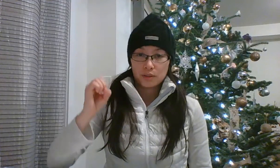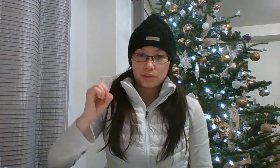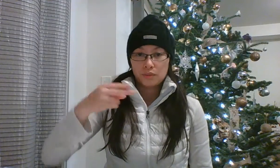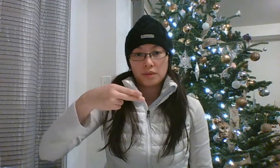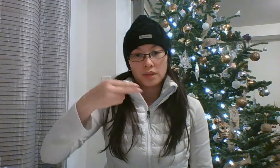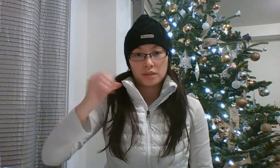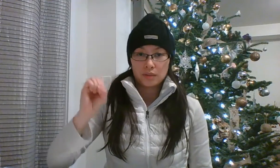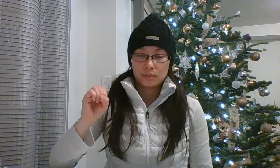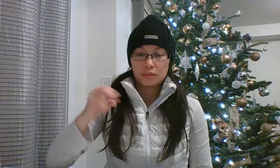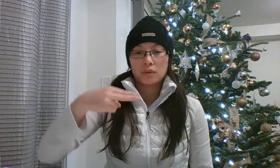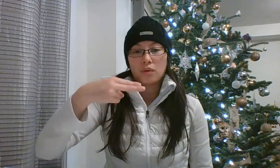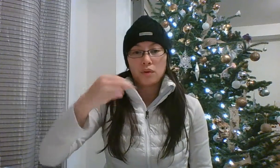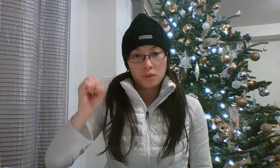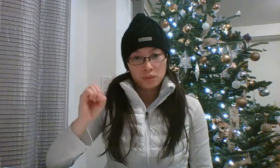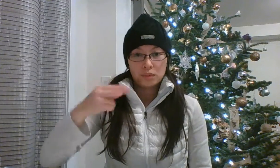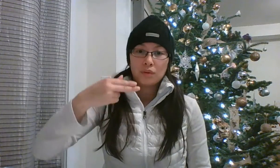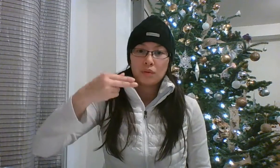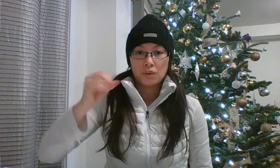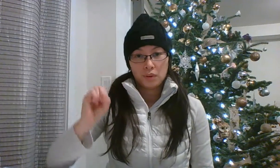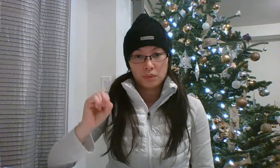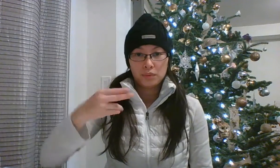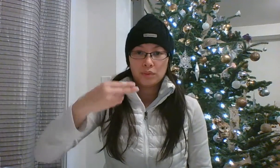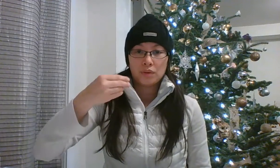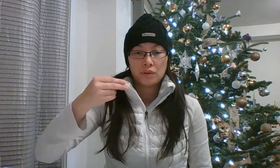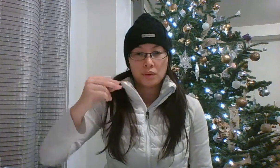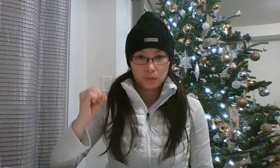H-O, H-O. So, ho, ho, ho.